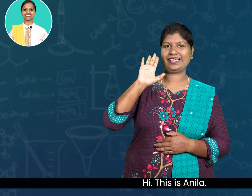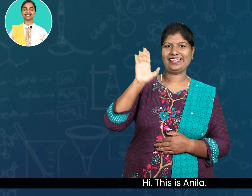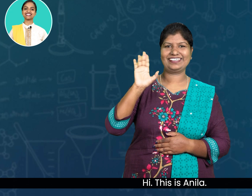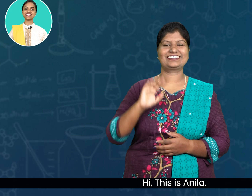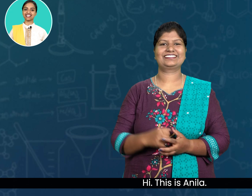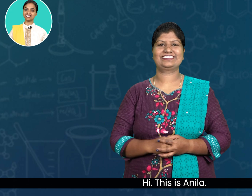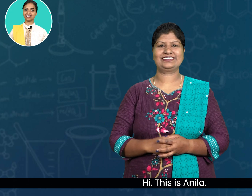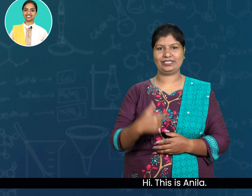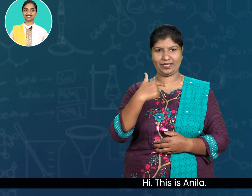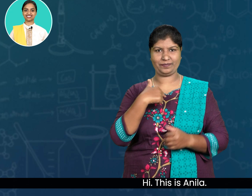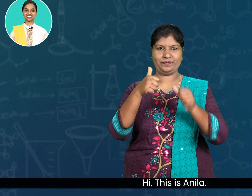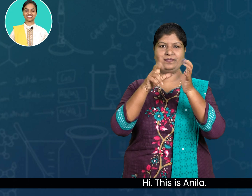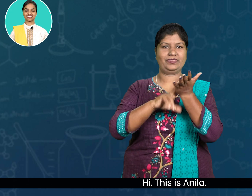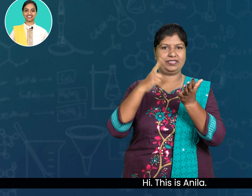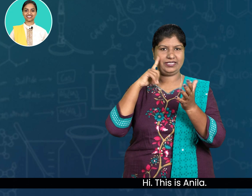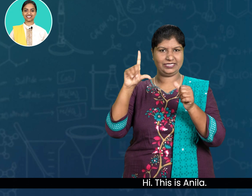Hi, this is Anila.